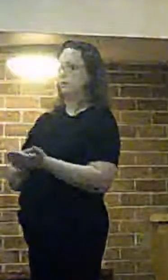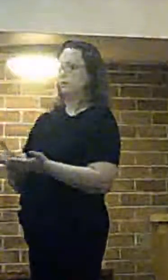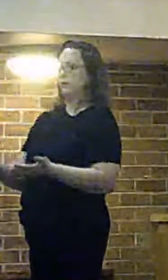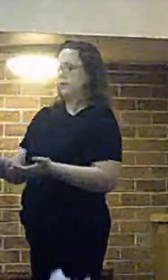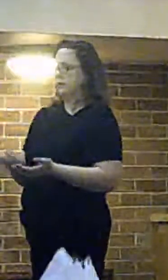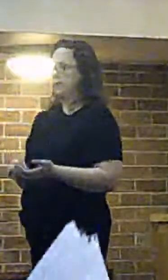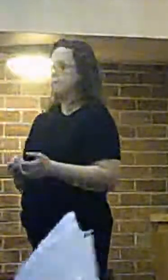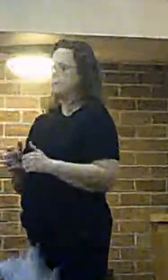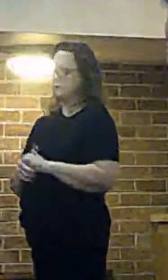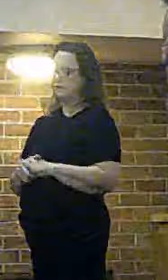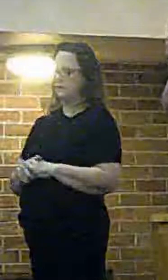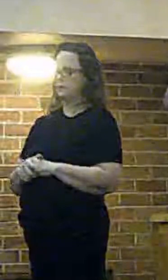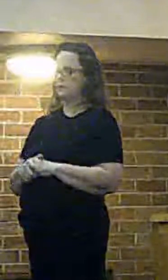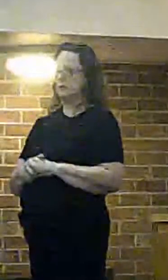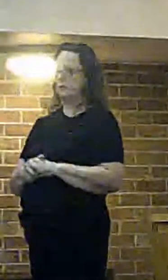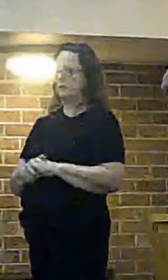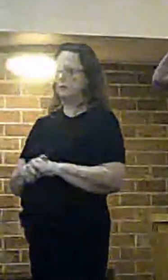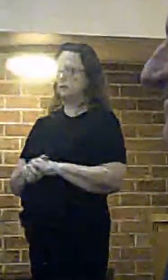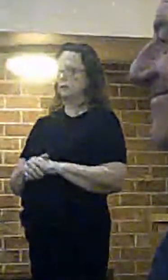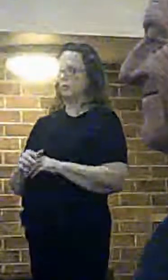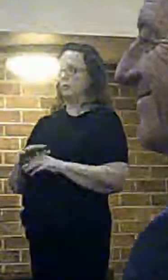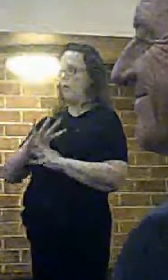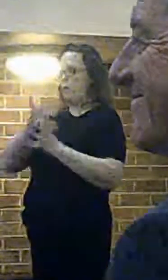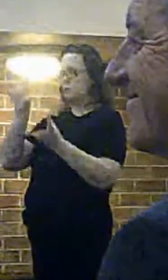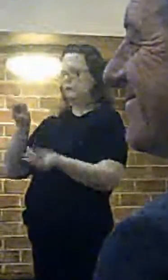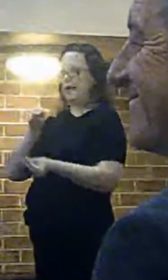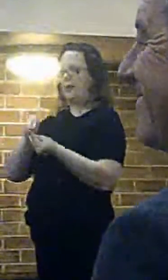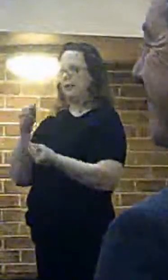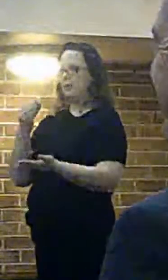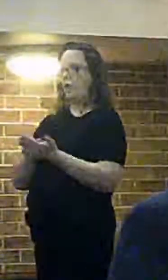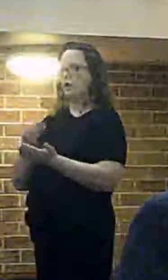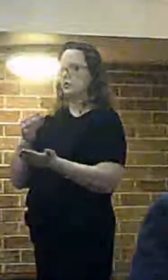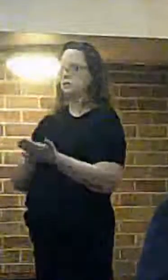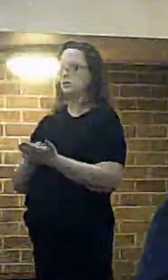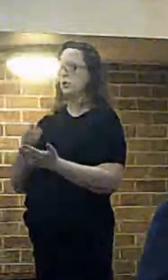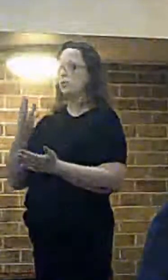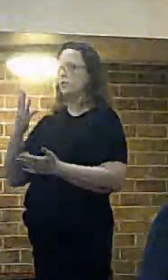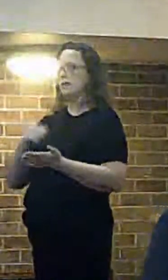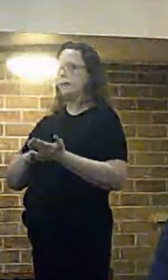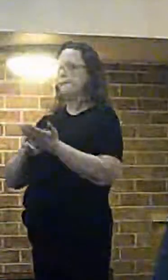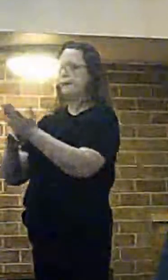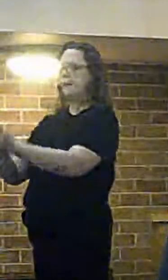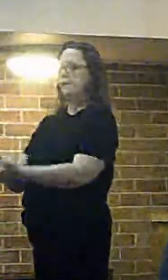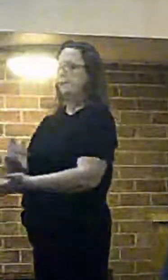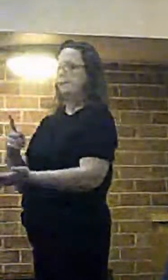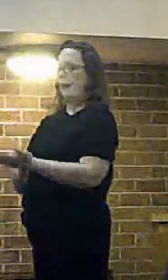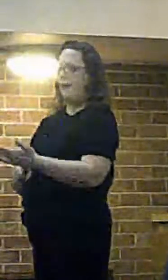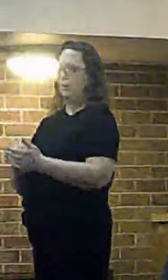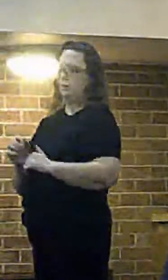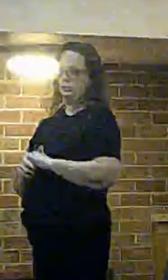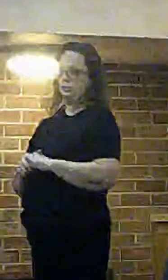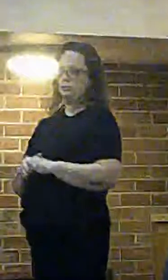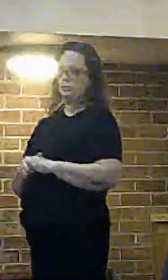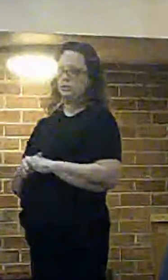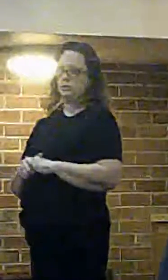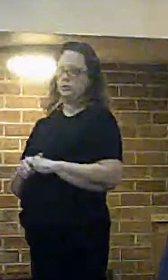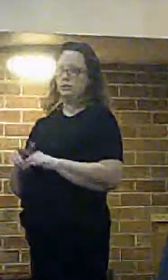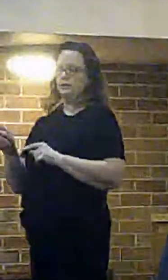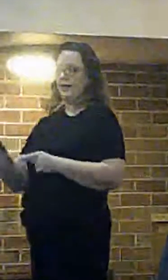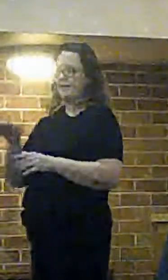case the cost would be in excess of £3 million, which would be the cost of a fire station only. And in those